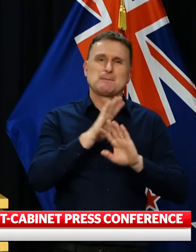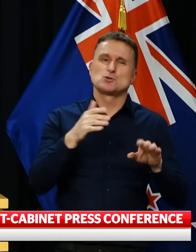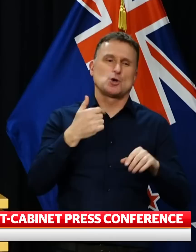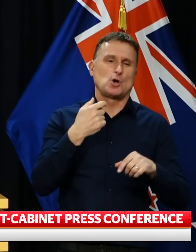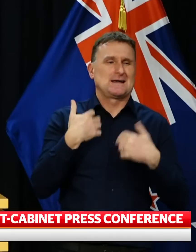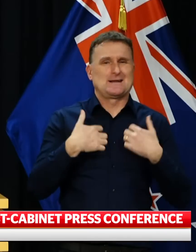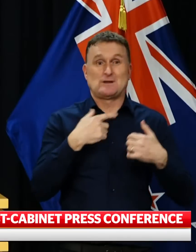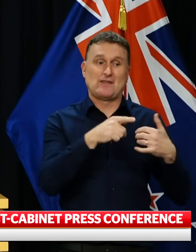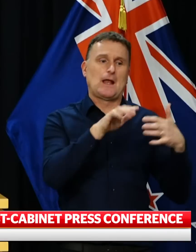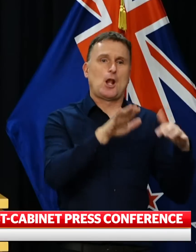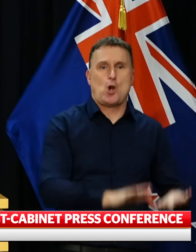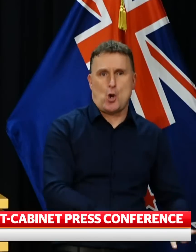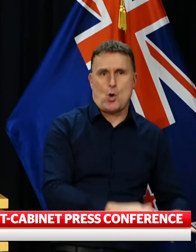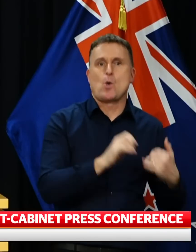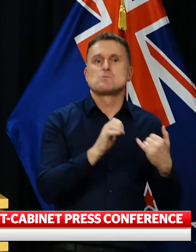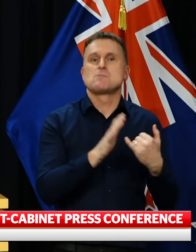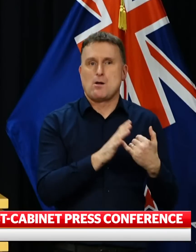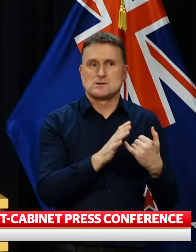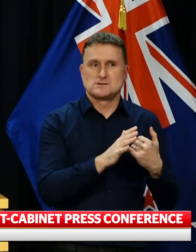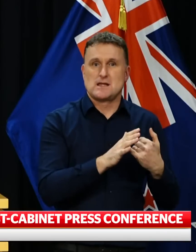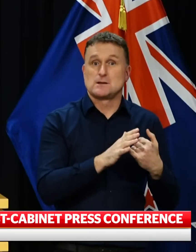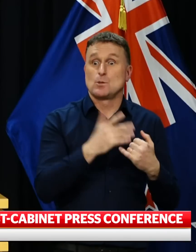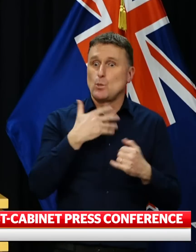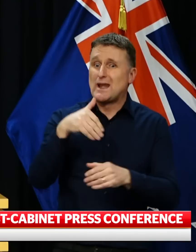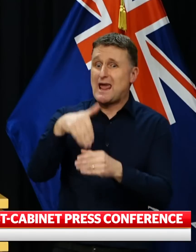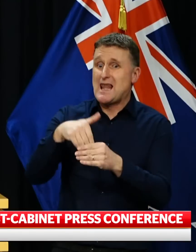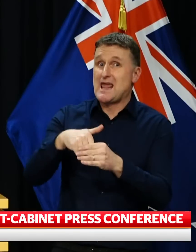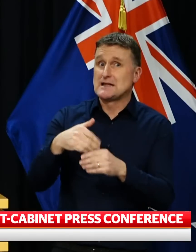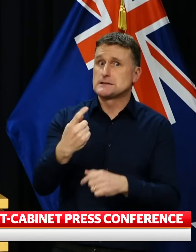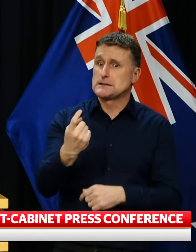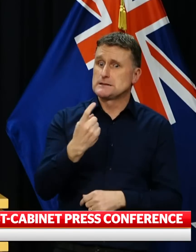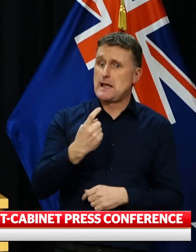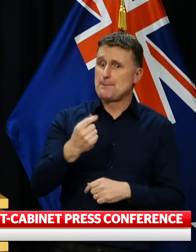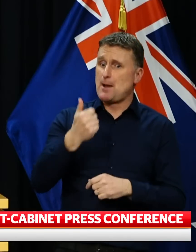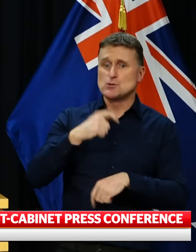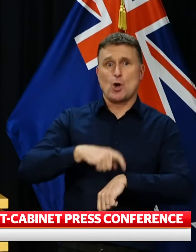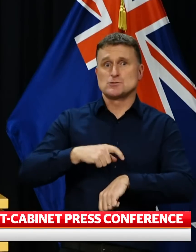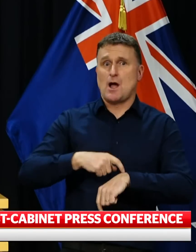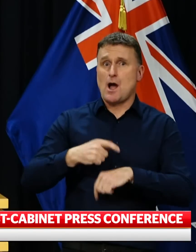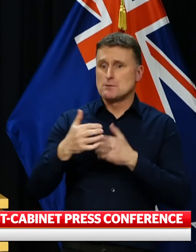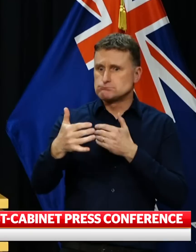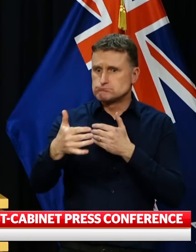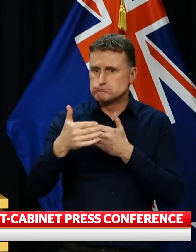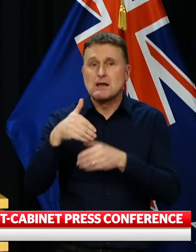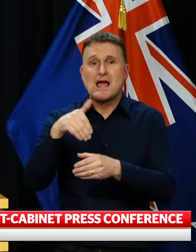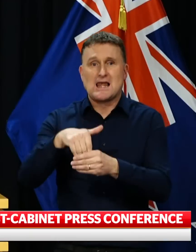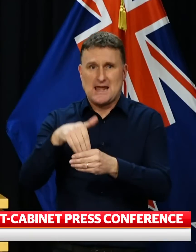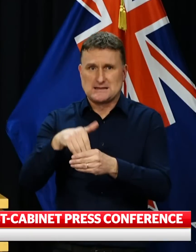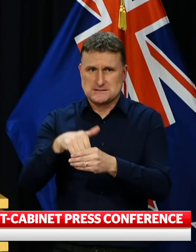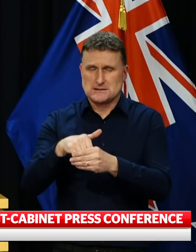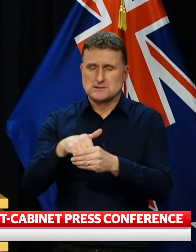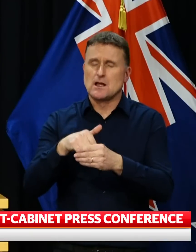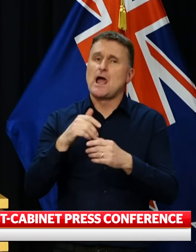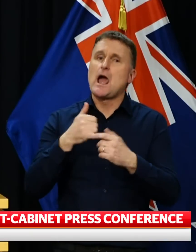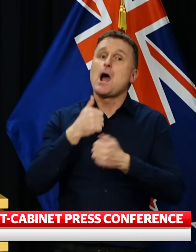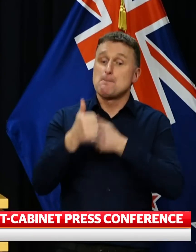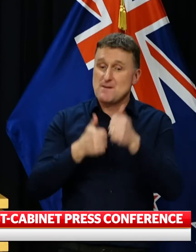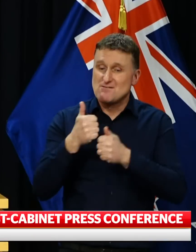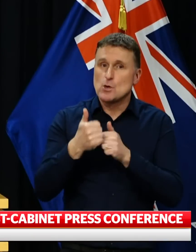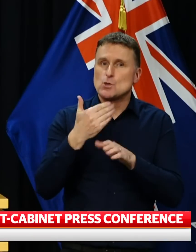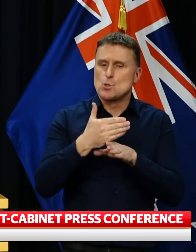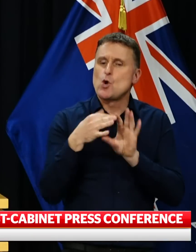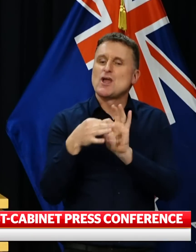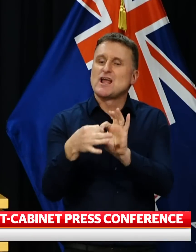I've indicated that I'll set out closer to the election, and we're getting quite close to the election, so I won't be far off, our preferred governing arrangements after the